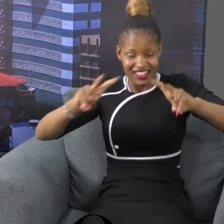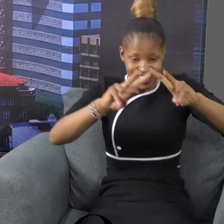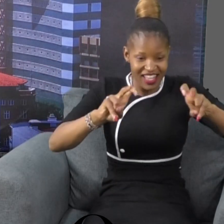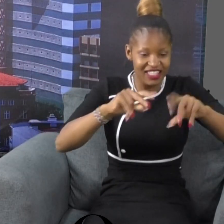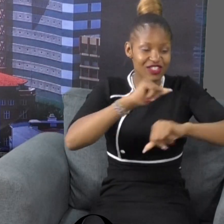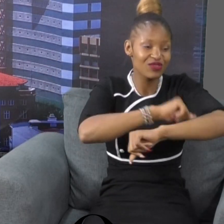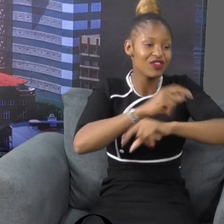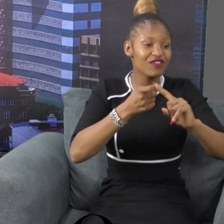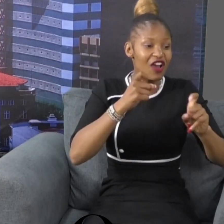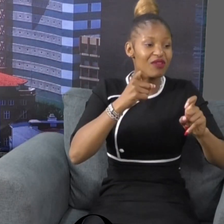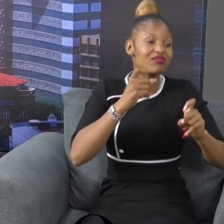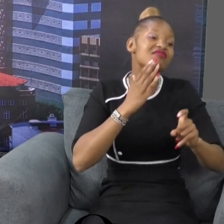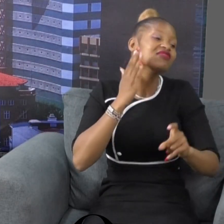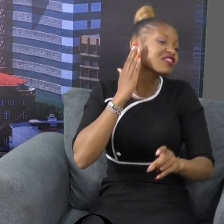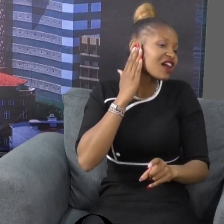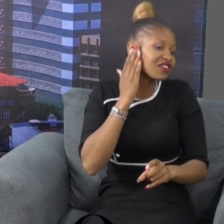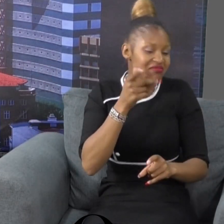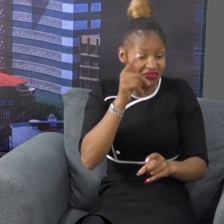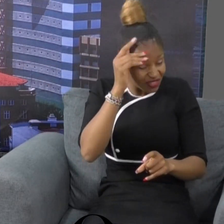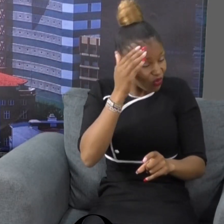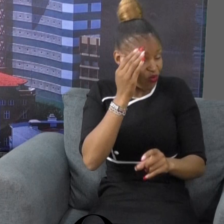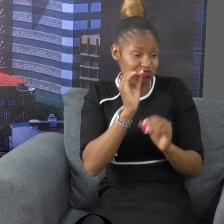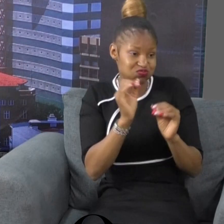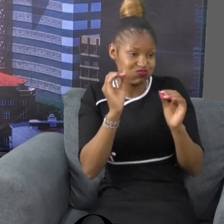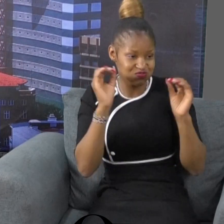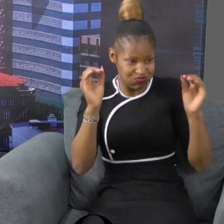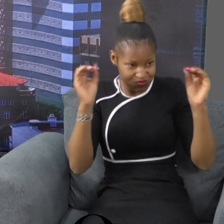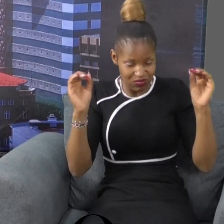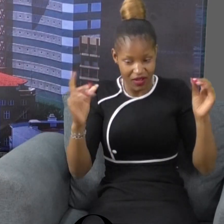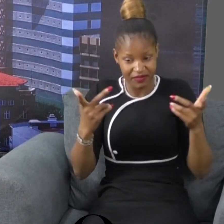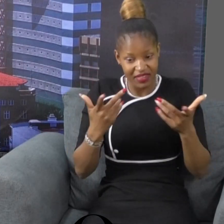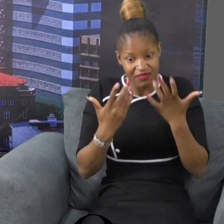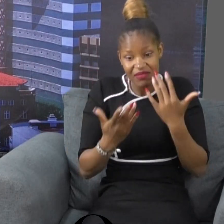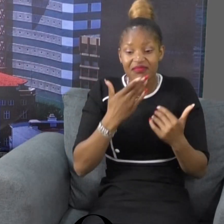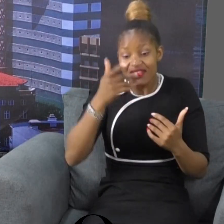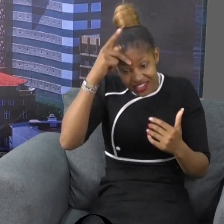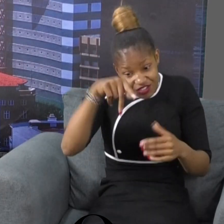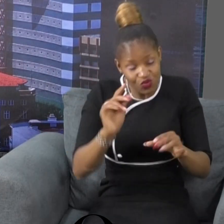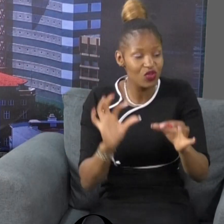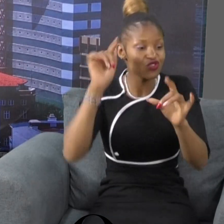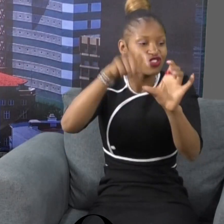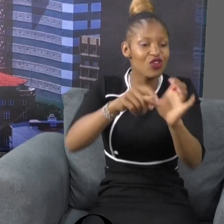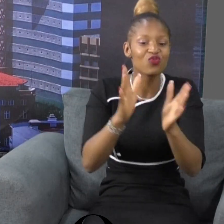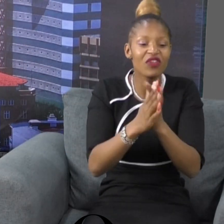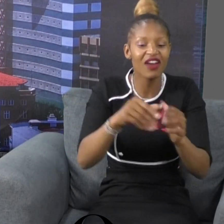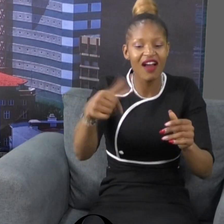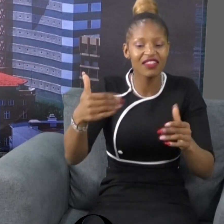that is why after 2012, my parents decided to look for a deaf school, and that is where I